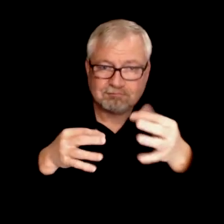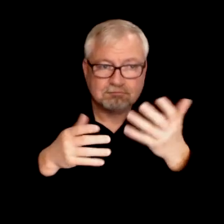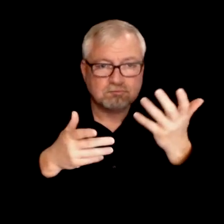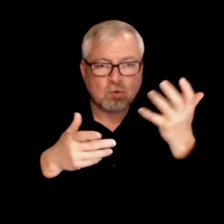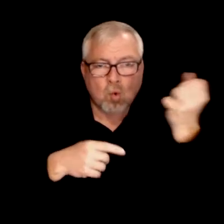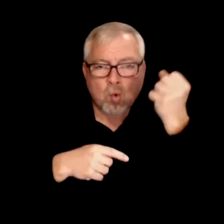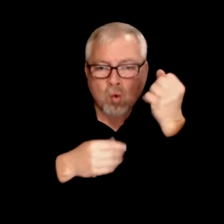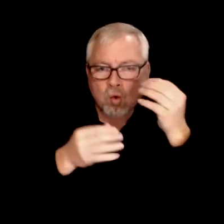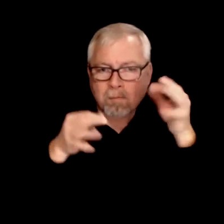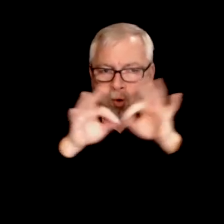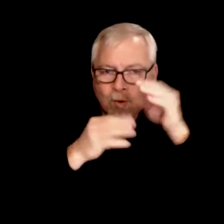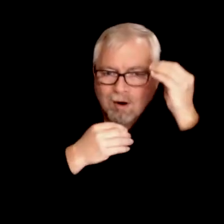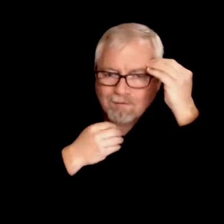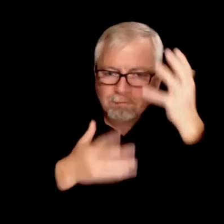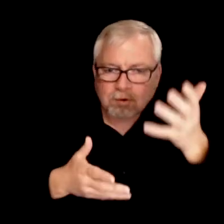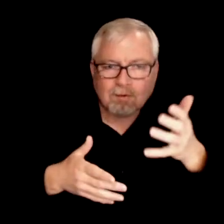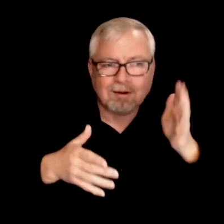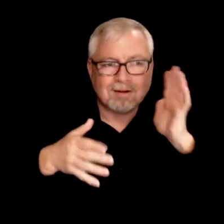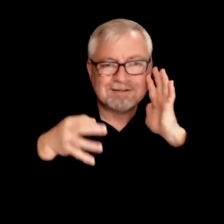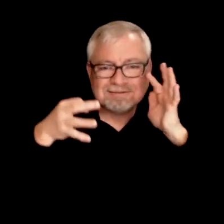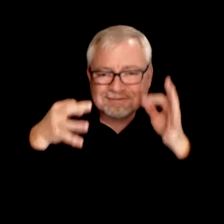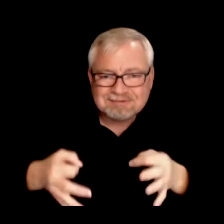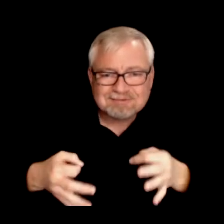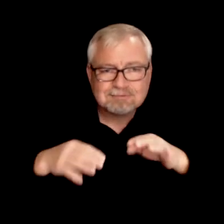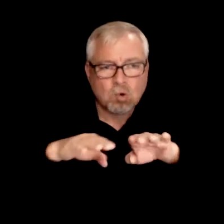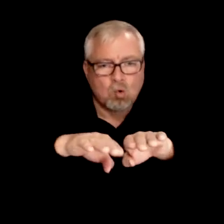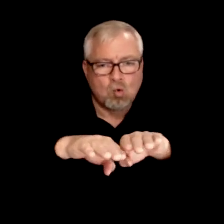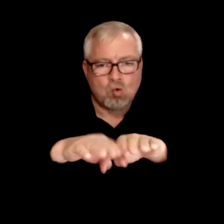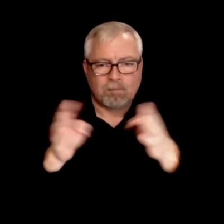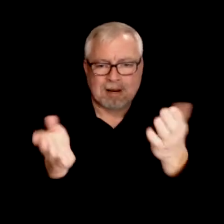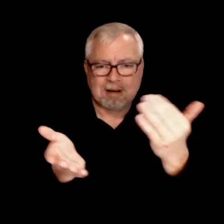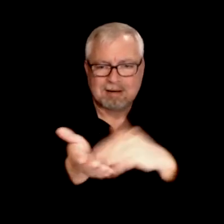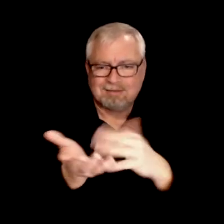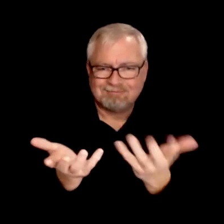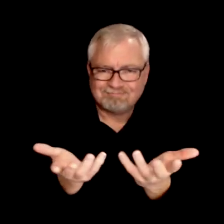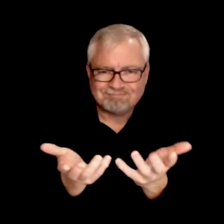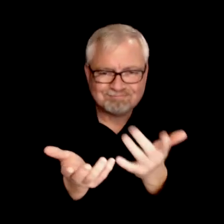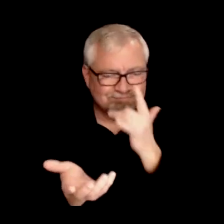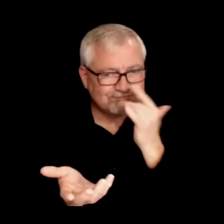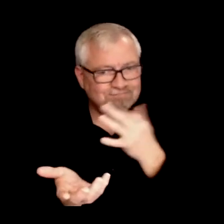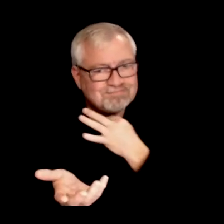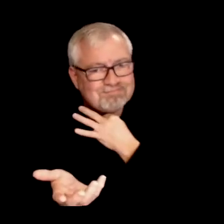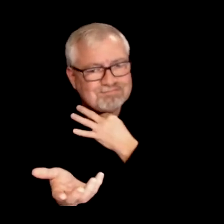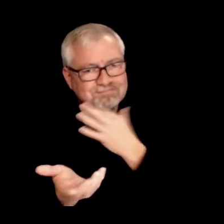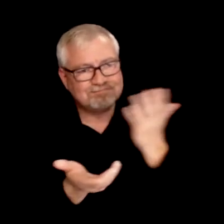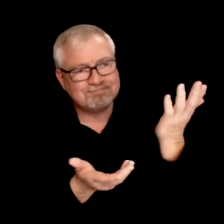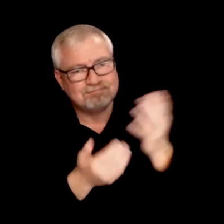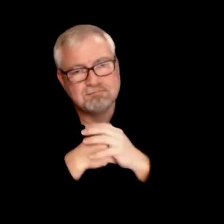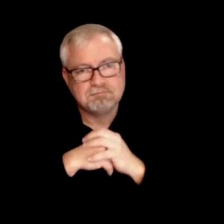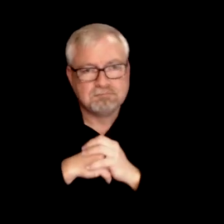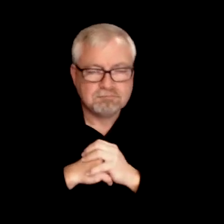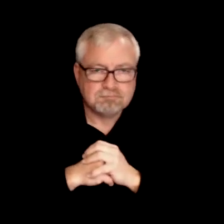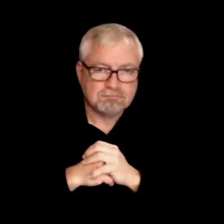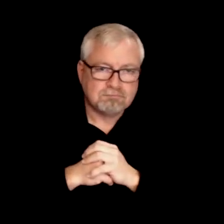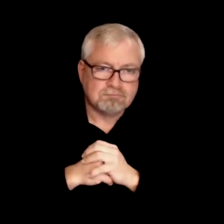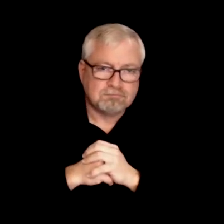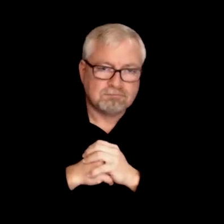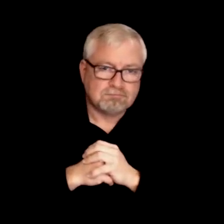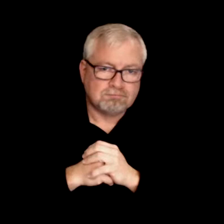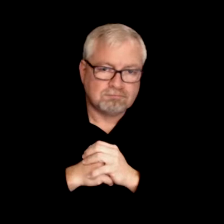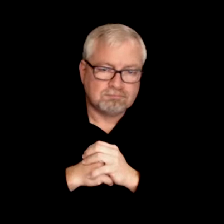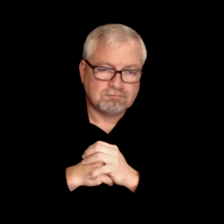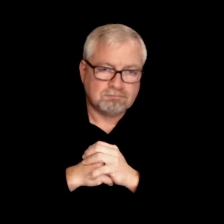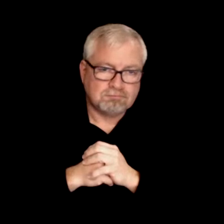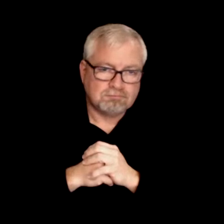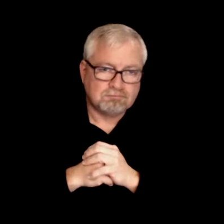It's a great question, Catherine. This is Jan. You know, certainly we will look at broader trends and